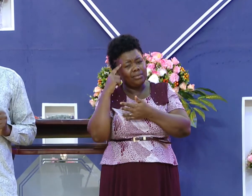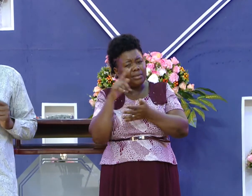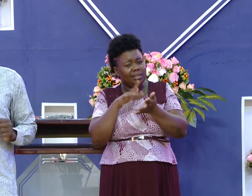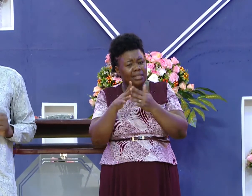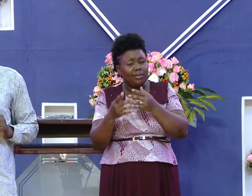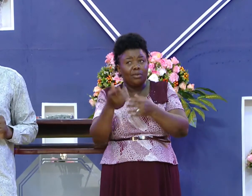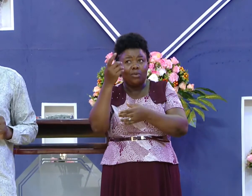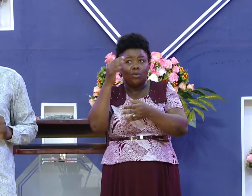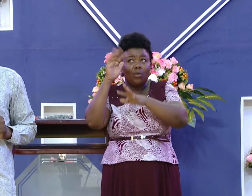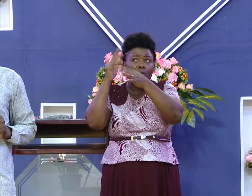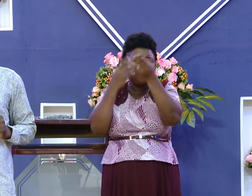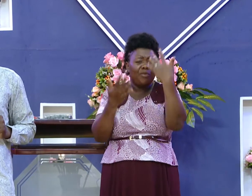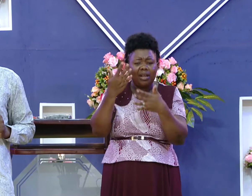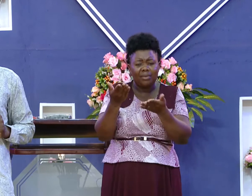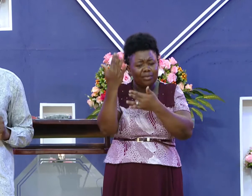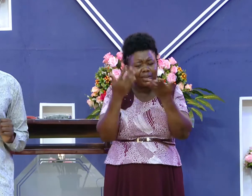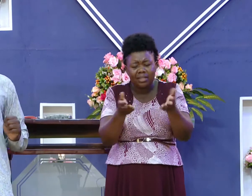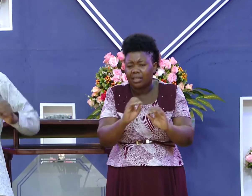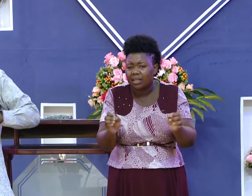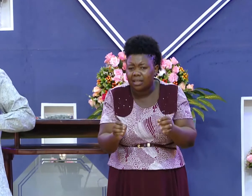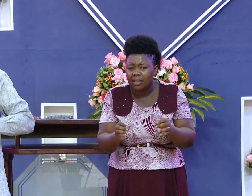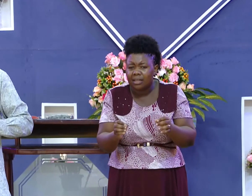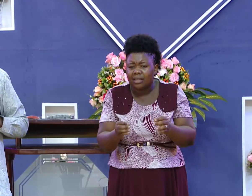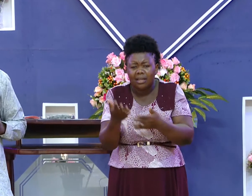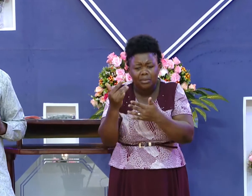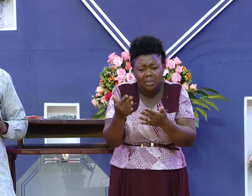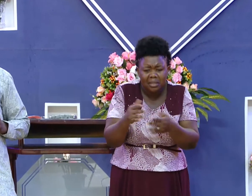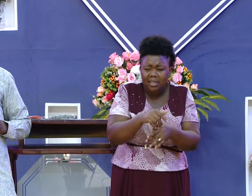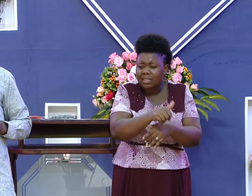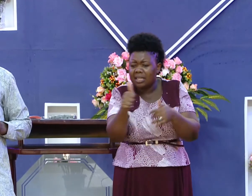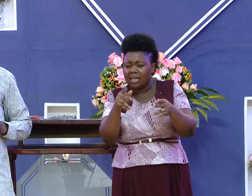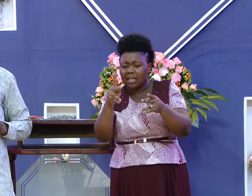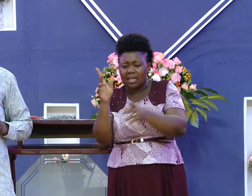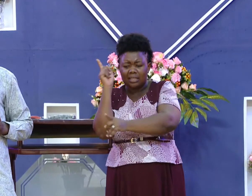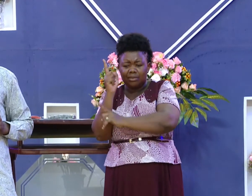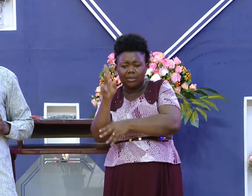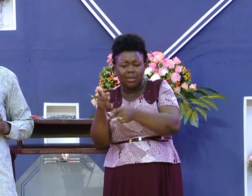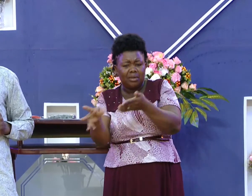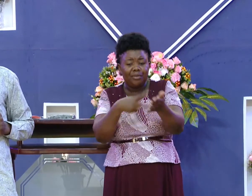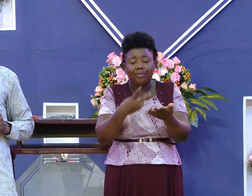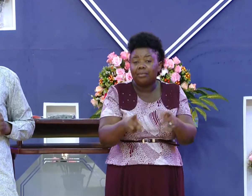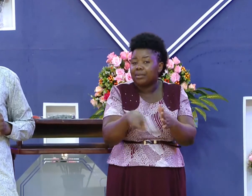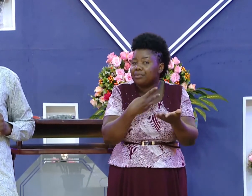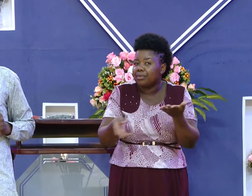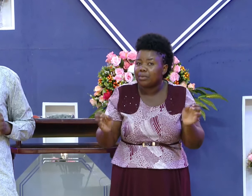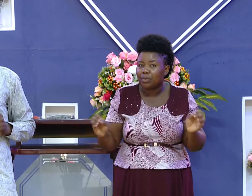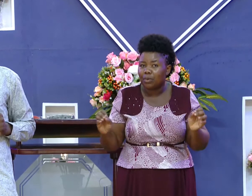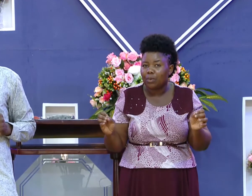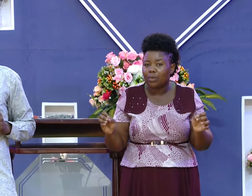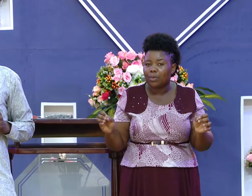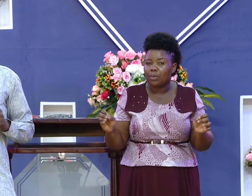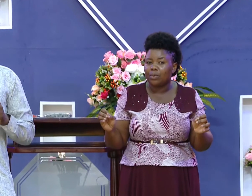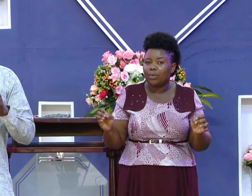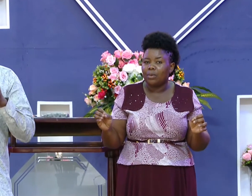call the fire. And he did not call the fire. He waited for these men who arrested him to fall aside. They were not